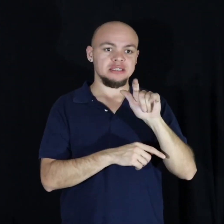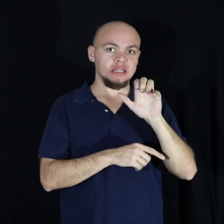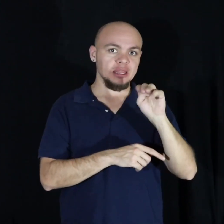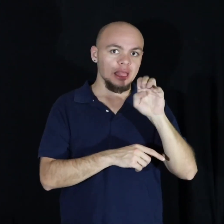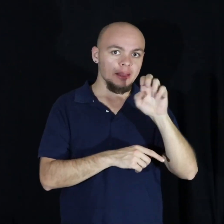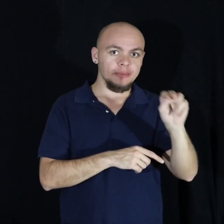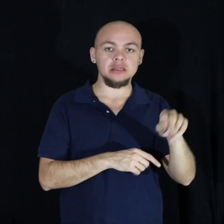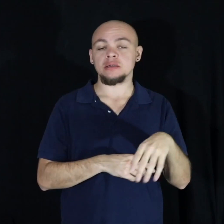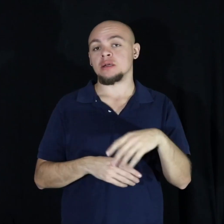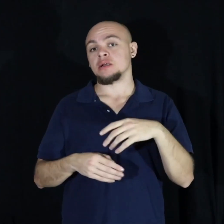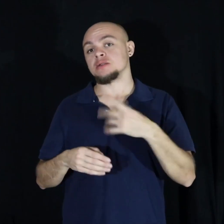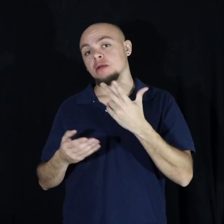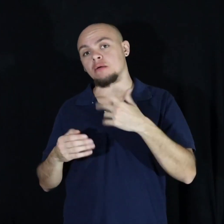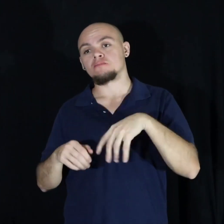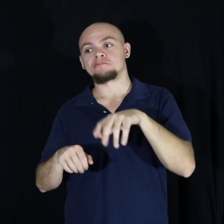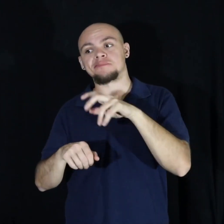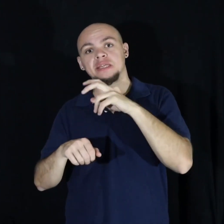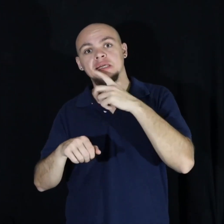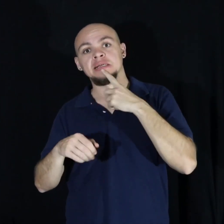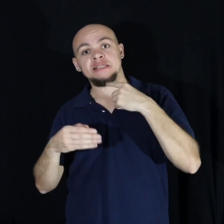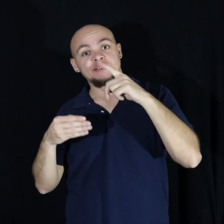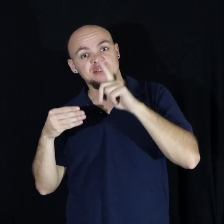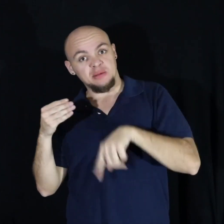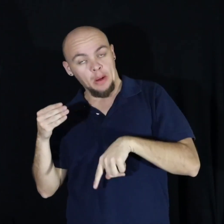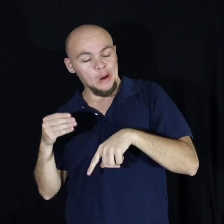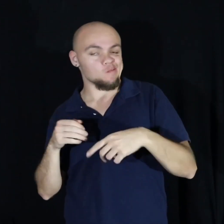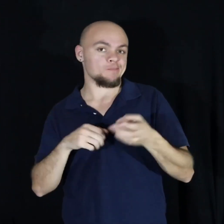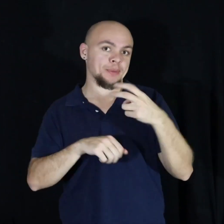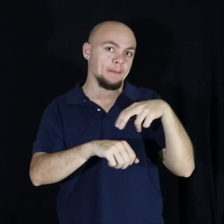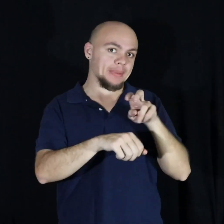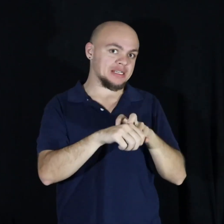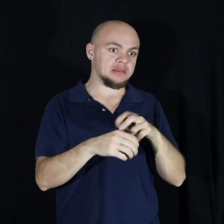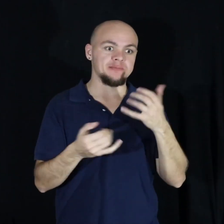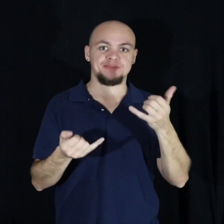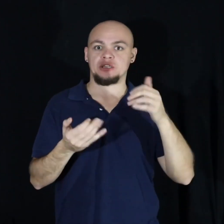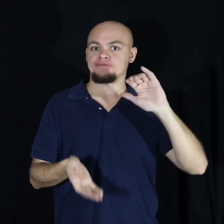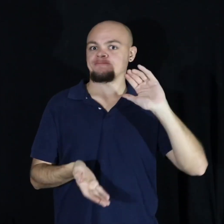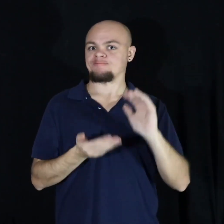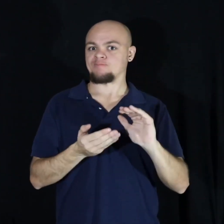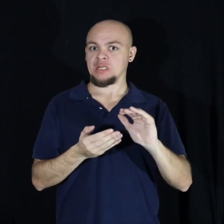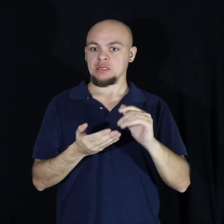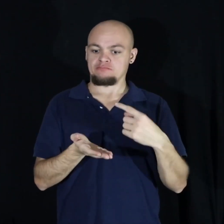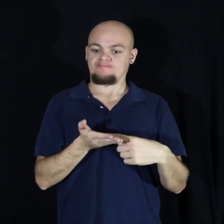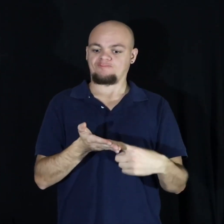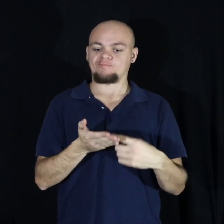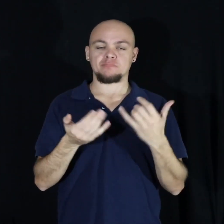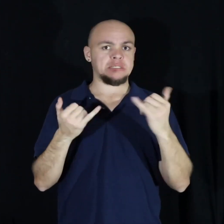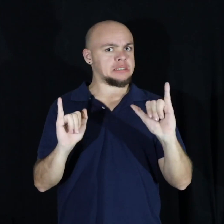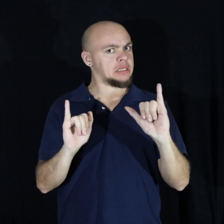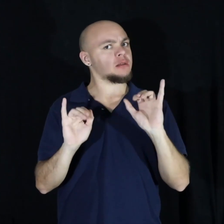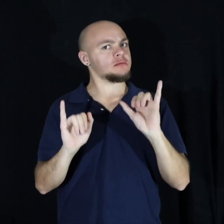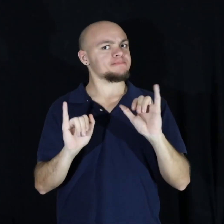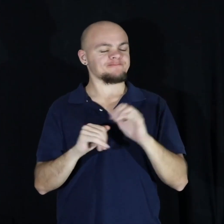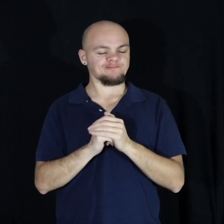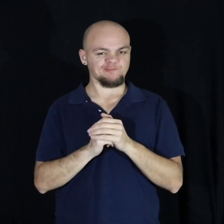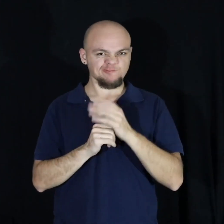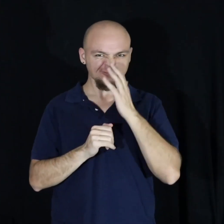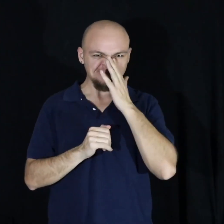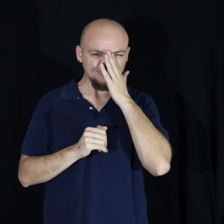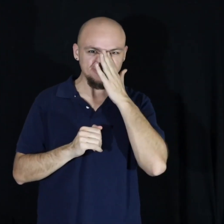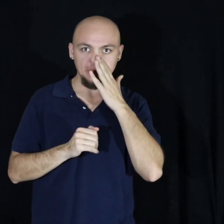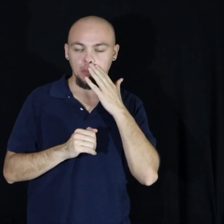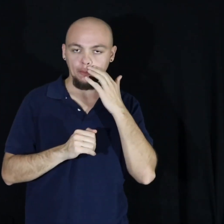Potatoes and tomatoes, they're less controversial than they used to be, but they're still controversial. So is coconut